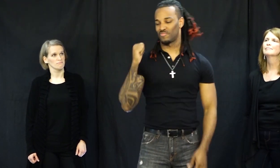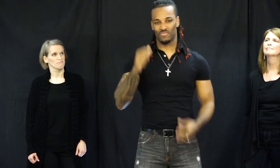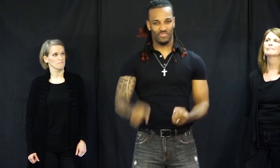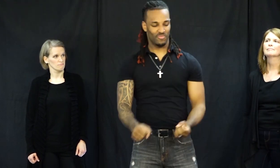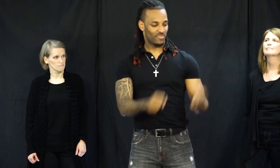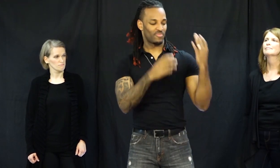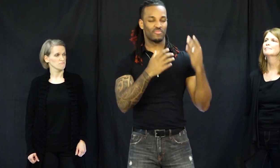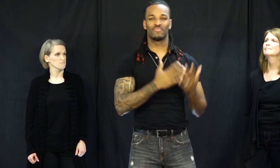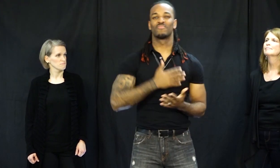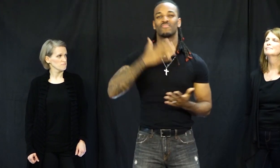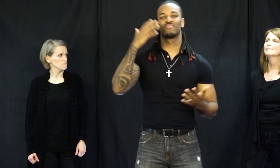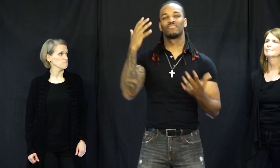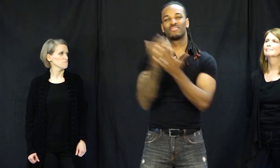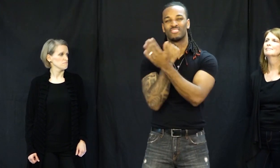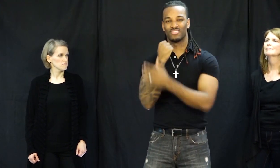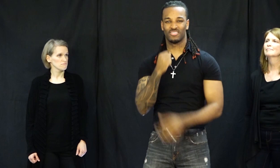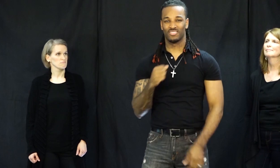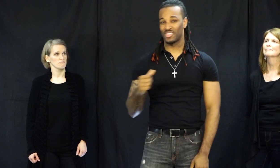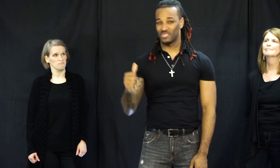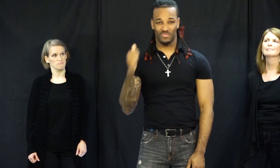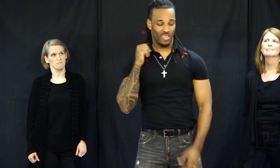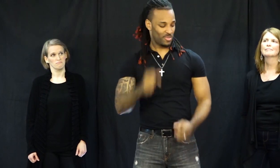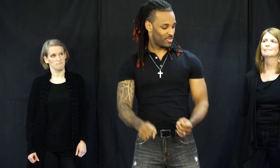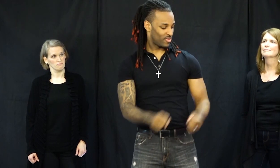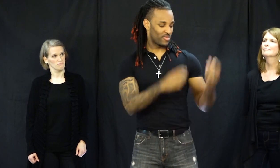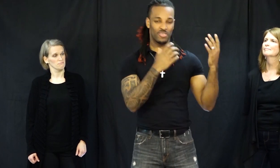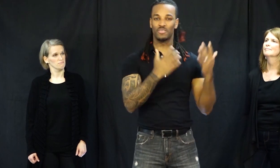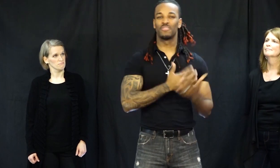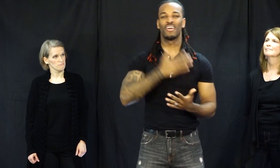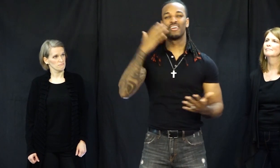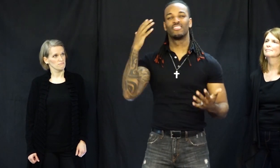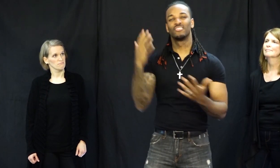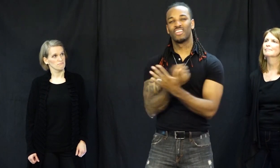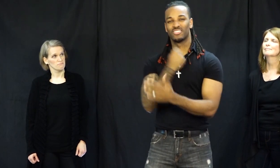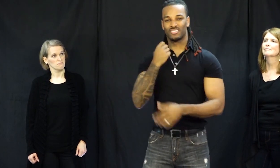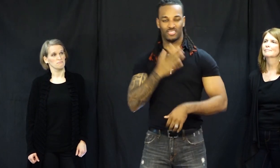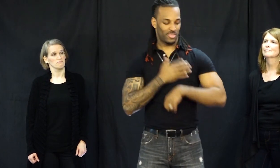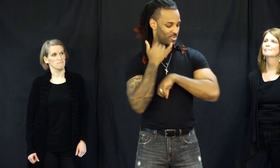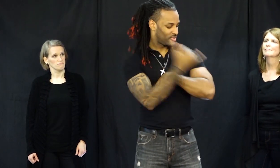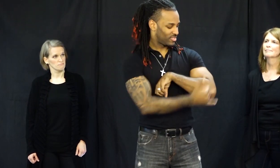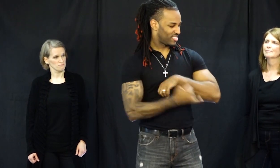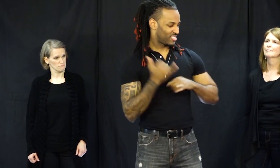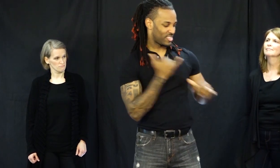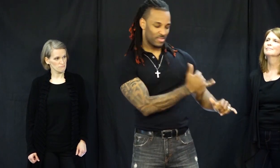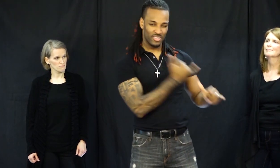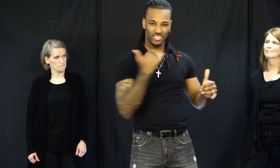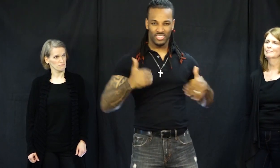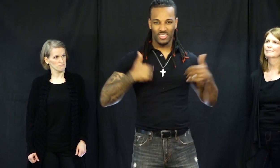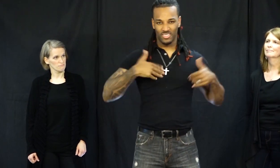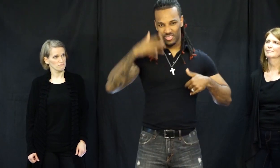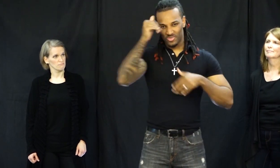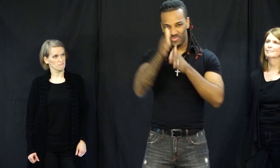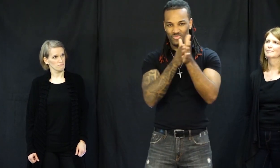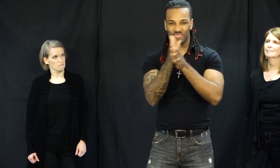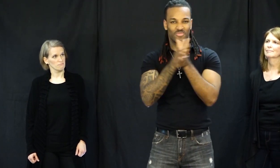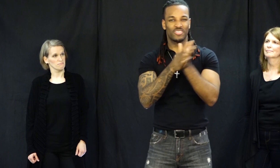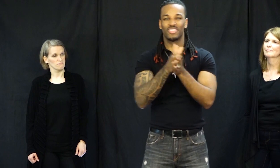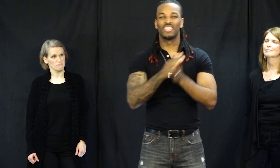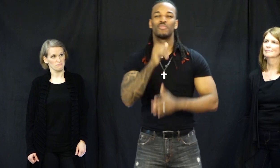not throwing away my shot. I am not throwing away my shot. And yo, I'm just like my country. I'm young, scrappy, and hungry, and I'm